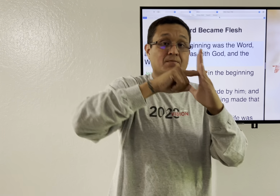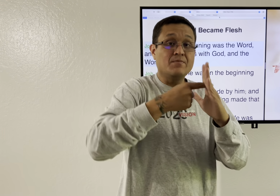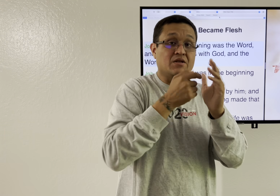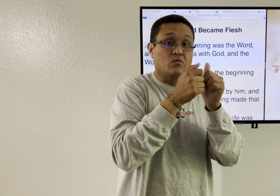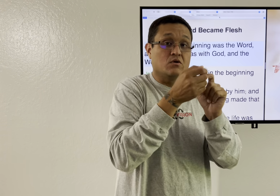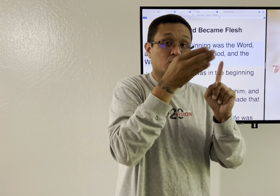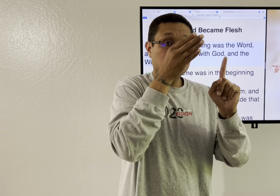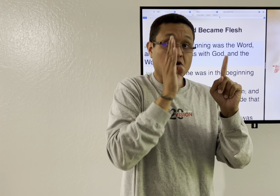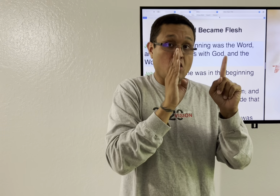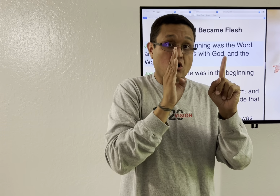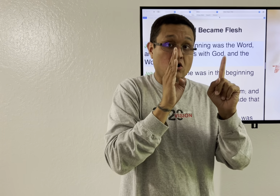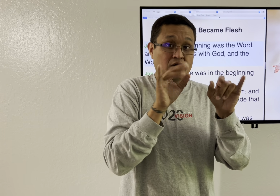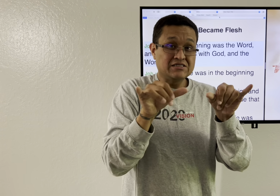The same was in the beginning.